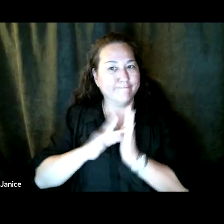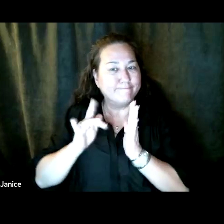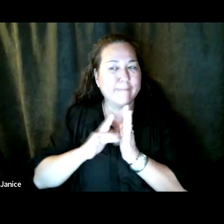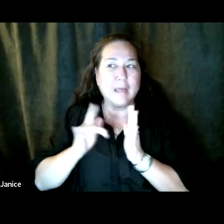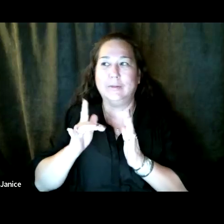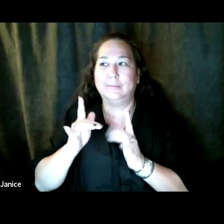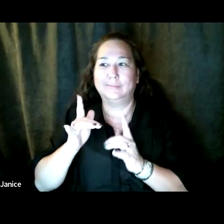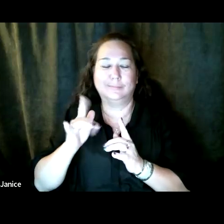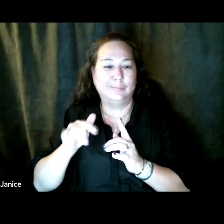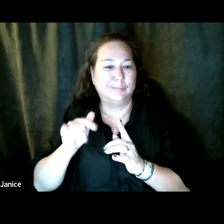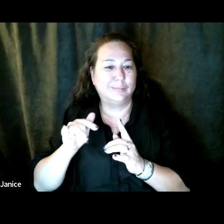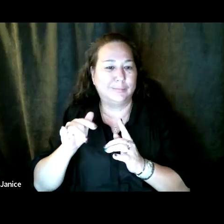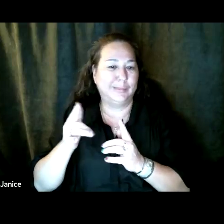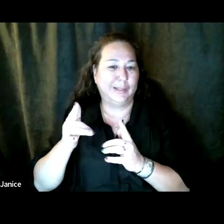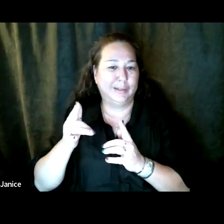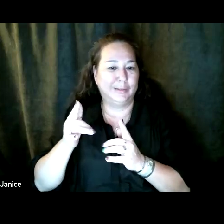but unfortunately,